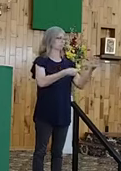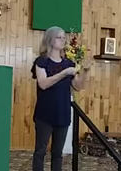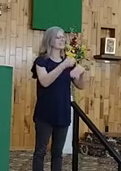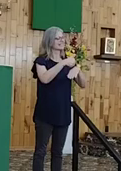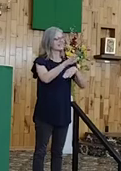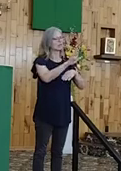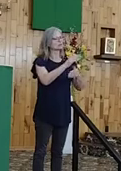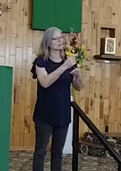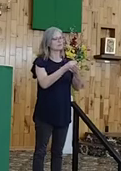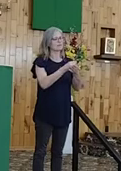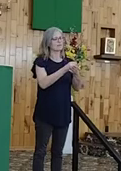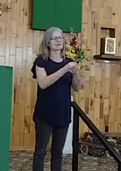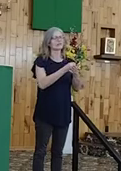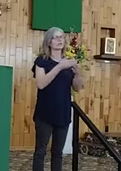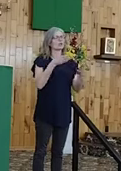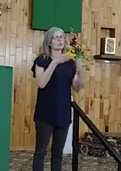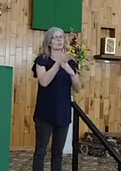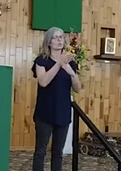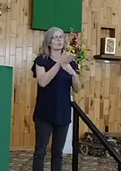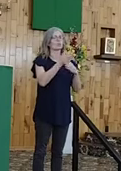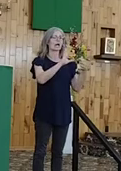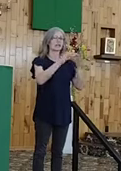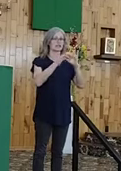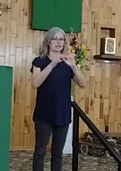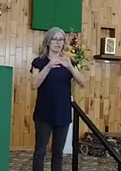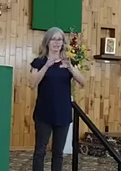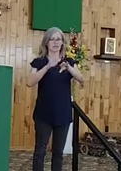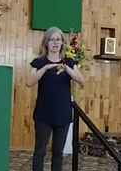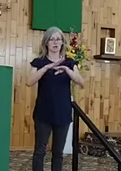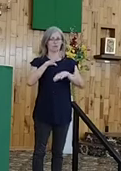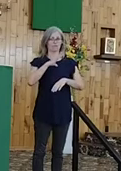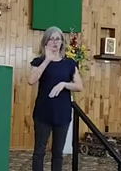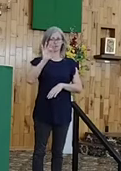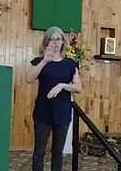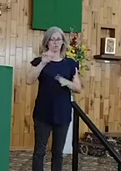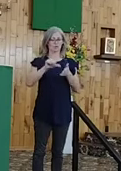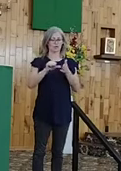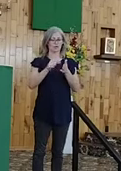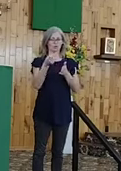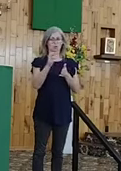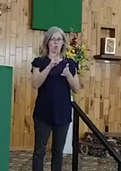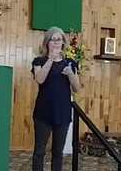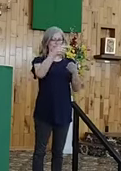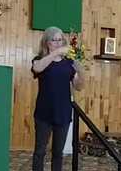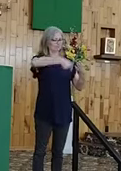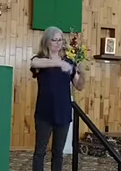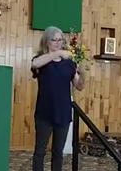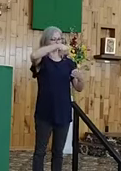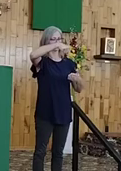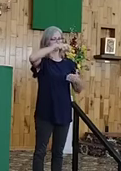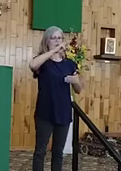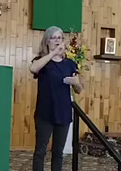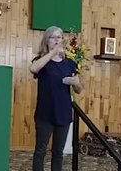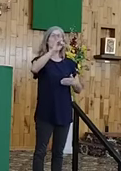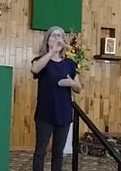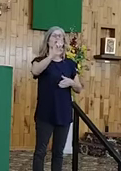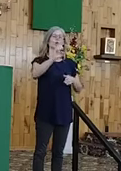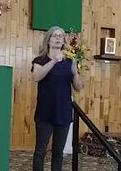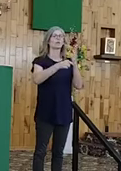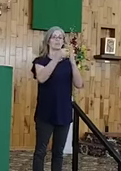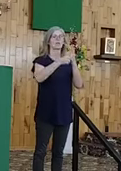weekly offering through the link posted in our official Facebook page or scan the QR code in our Sunday